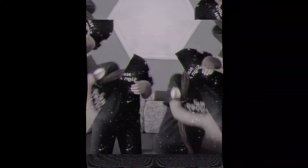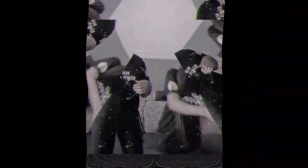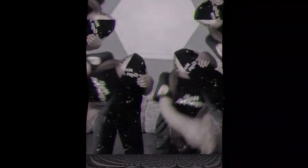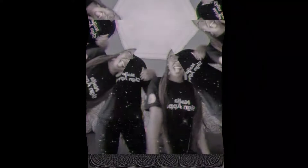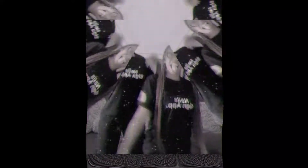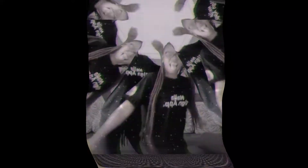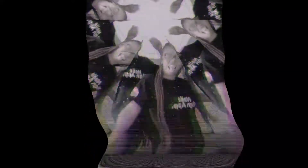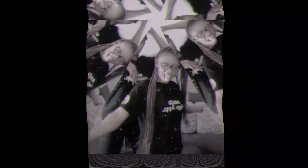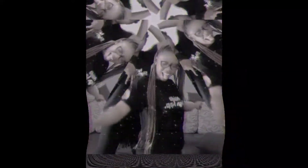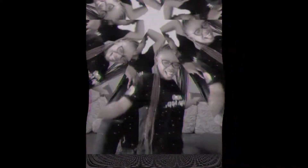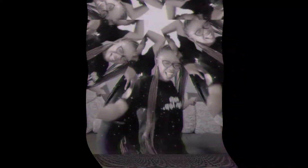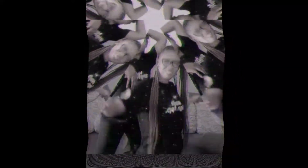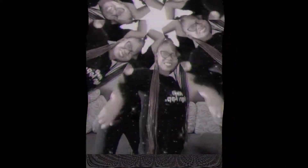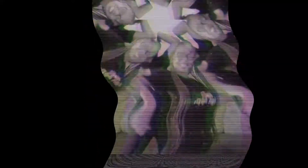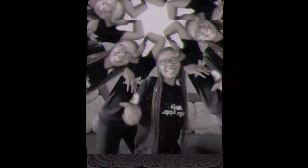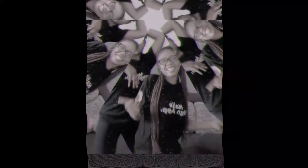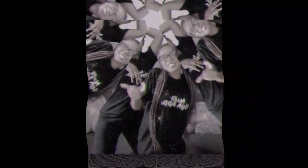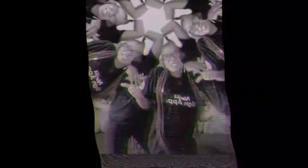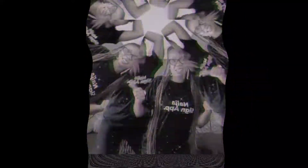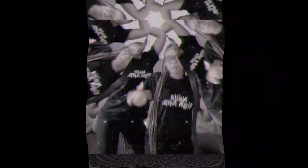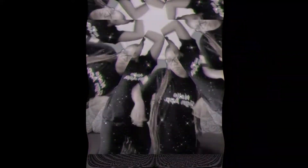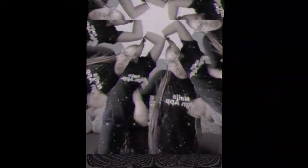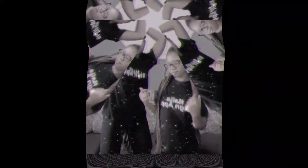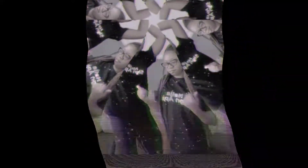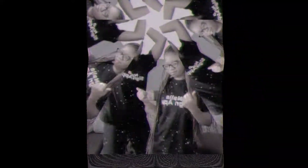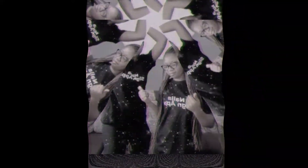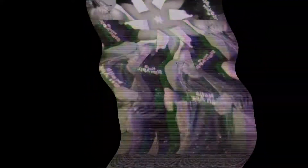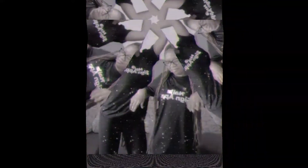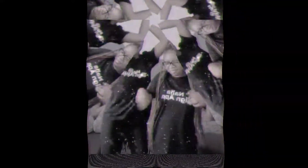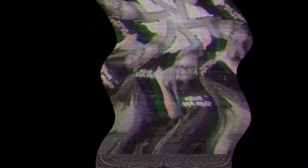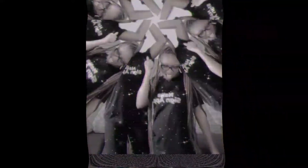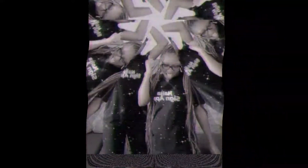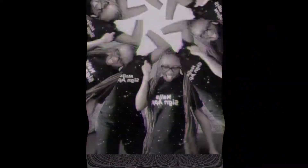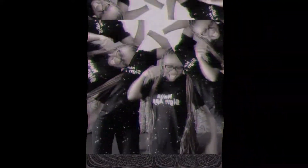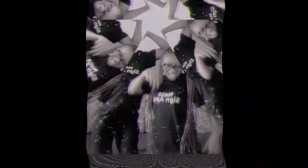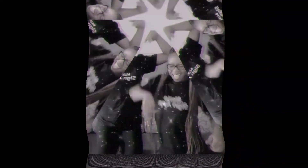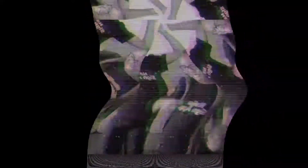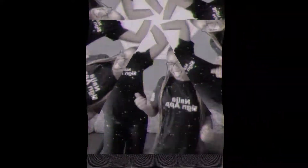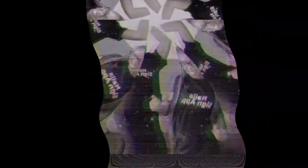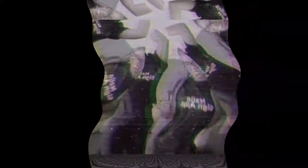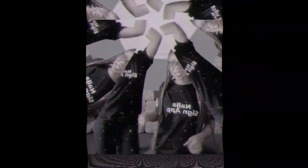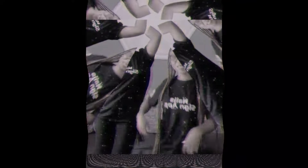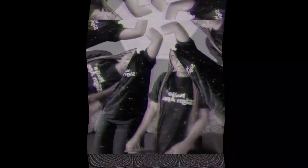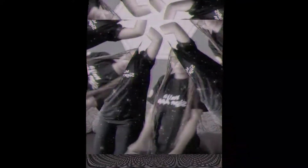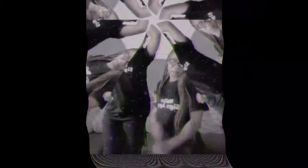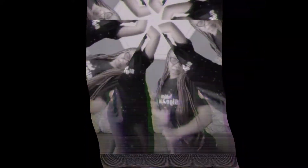Every day na party, every day na jolly, oh, you move your body.